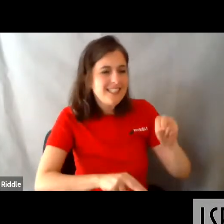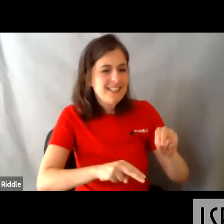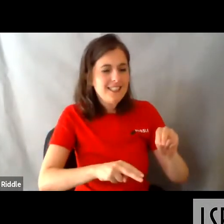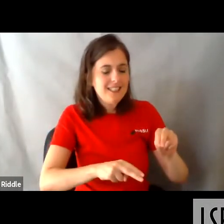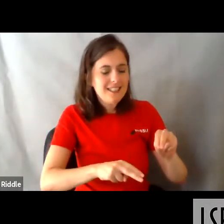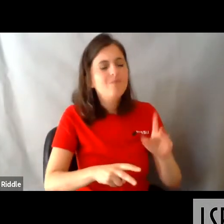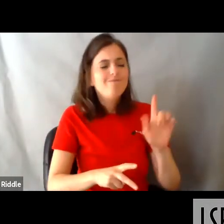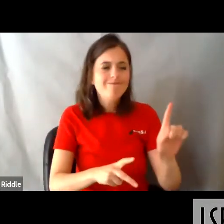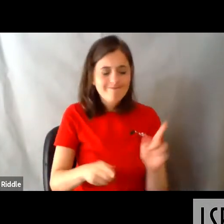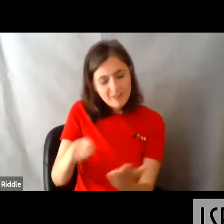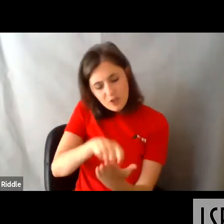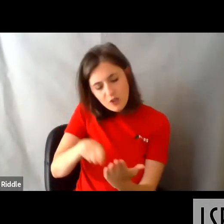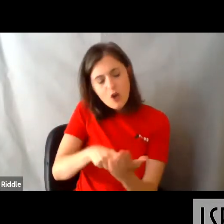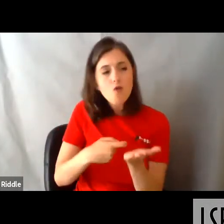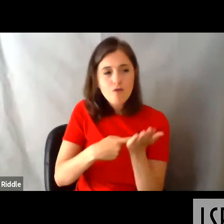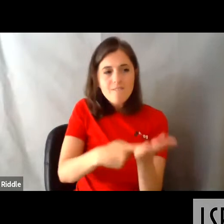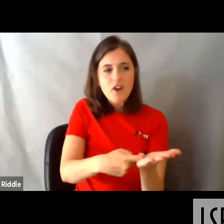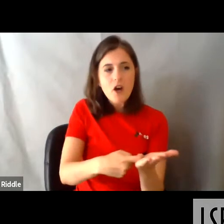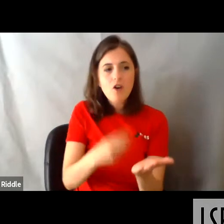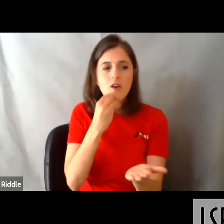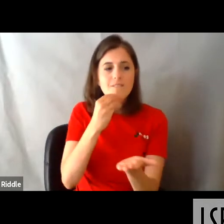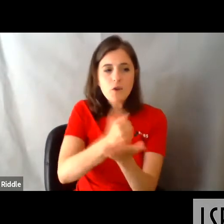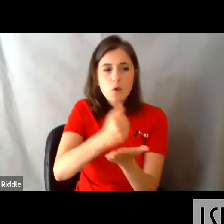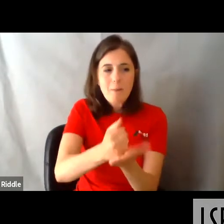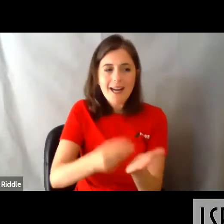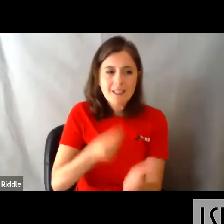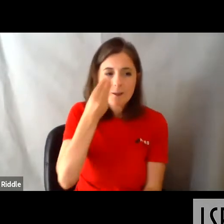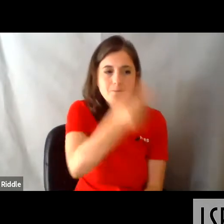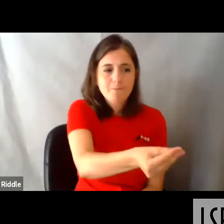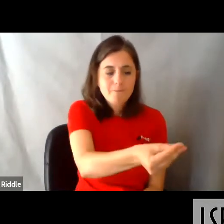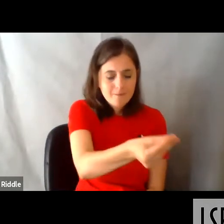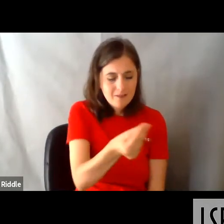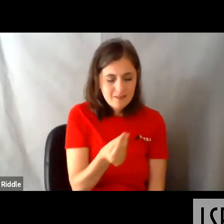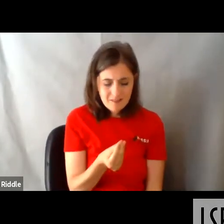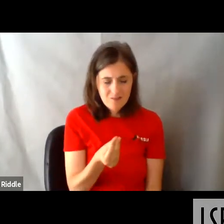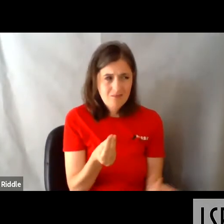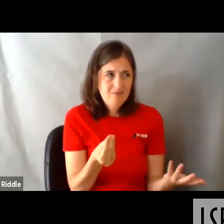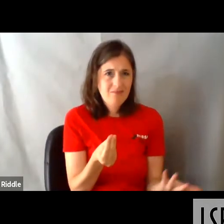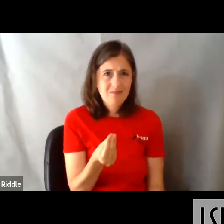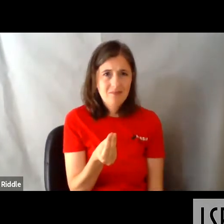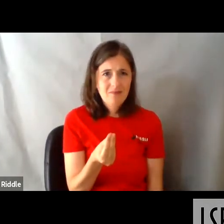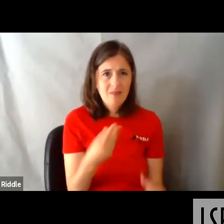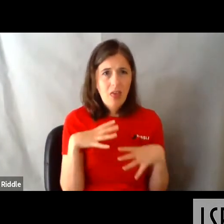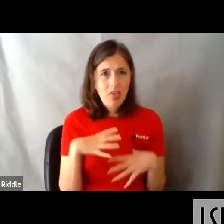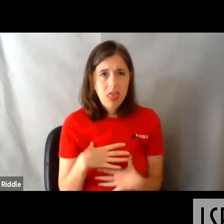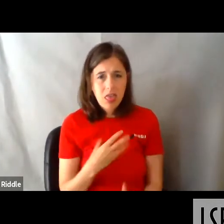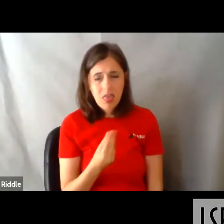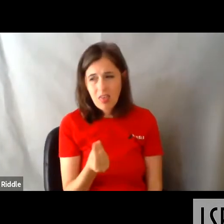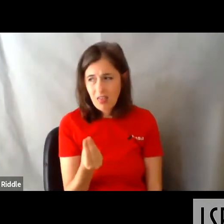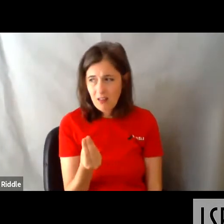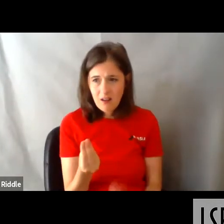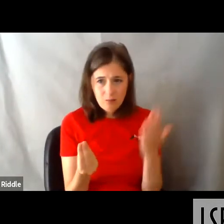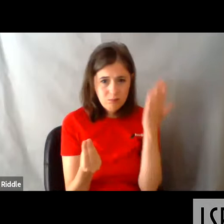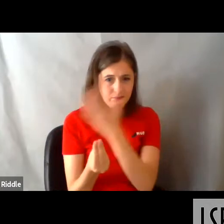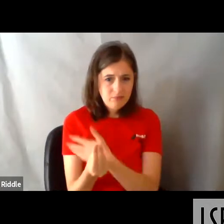He writes a referral for the food bank. I have no energy. Sit there, look